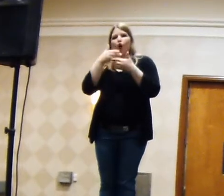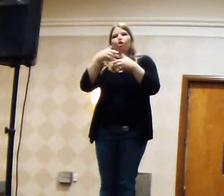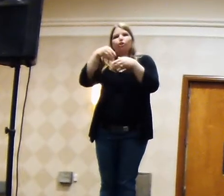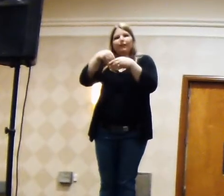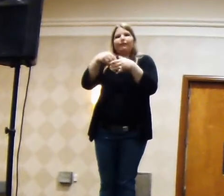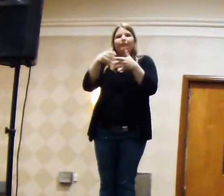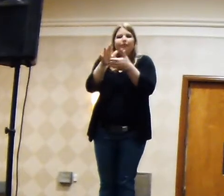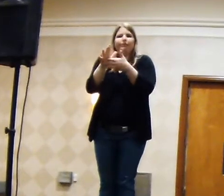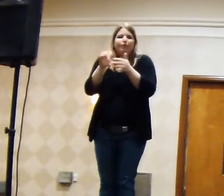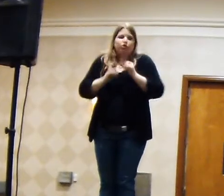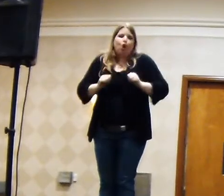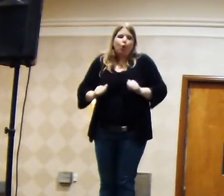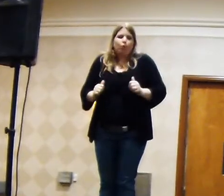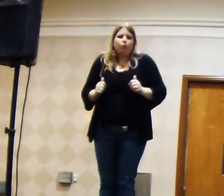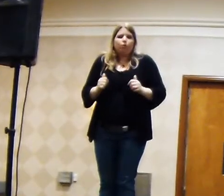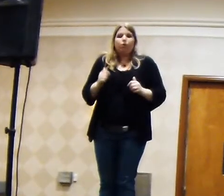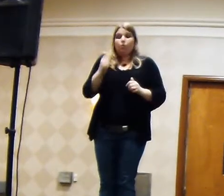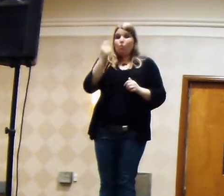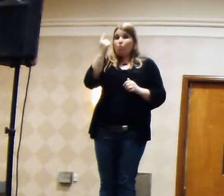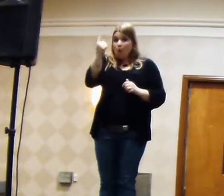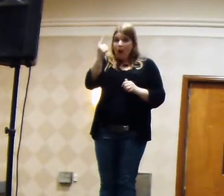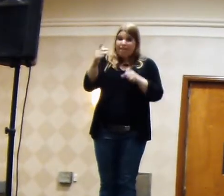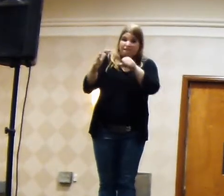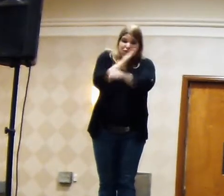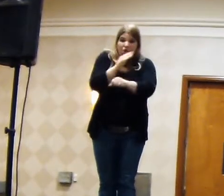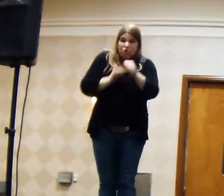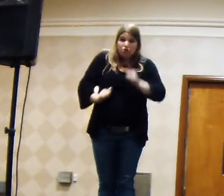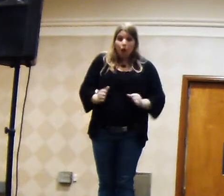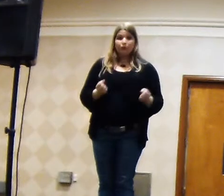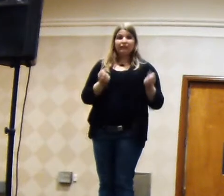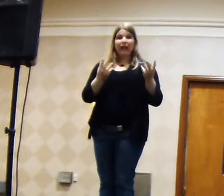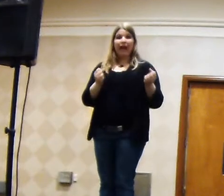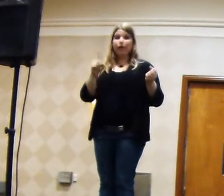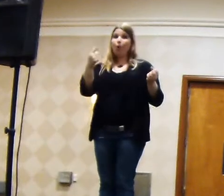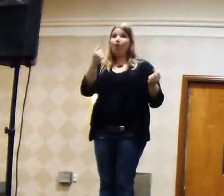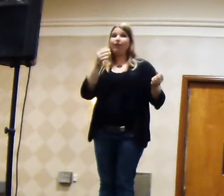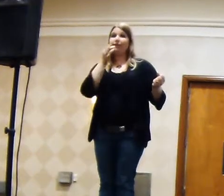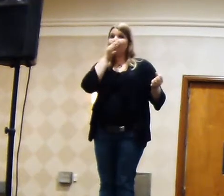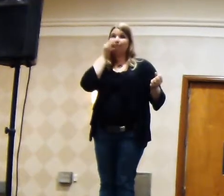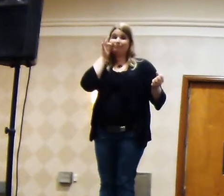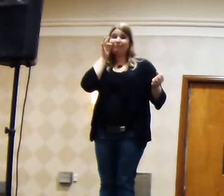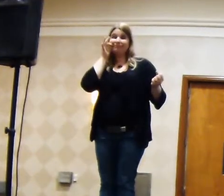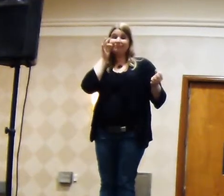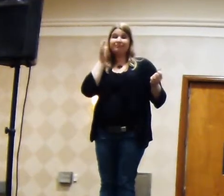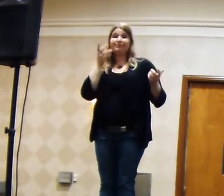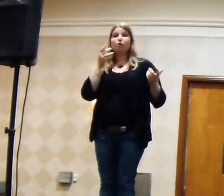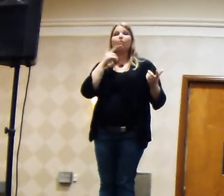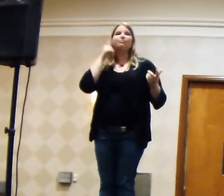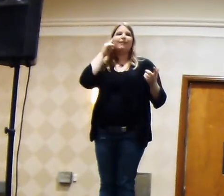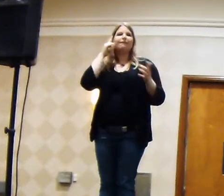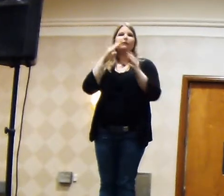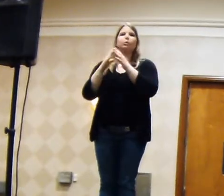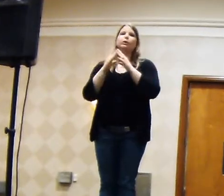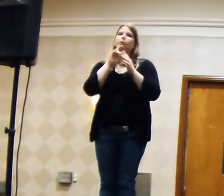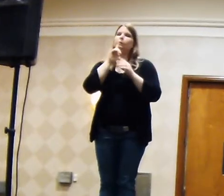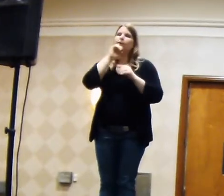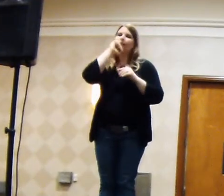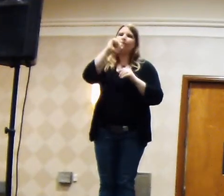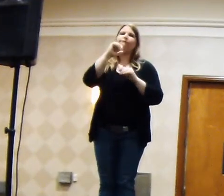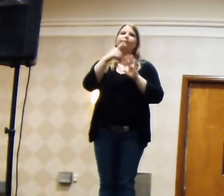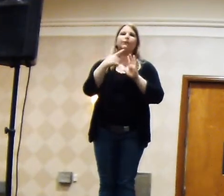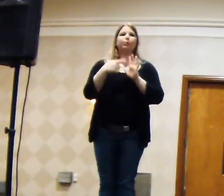whole silent episode where we signed. And it's an incredibly beloved show by the deaf community because we represent